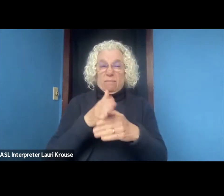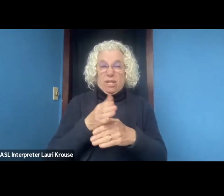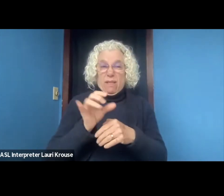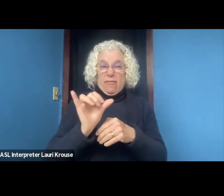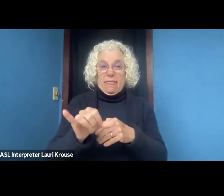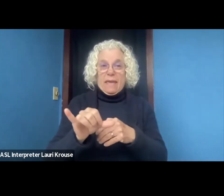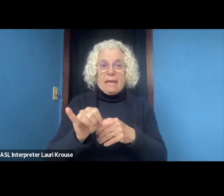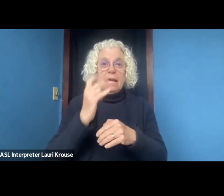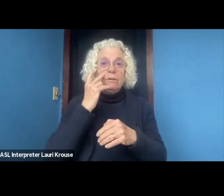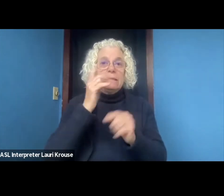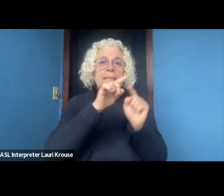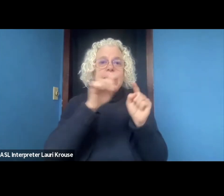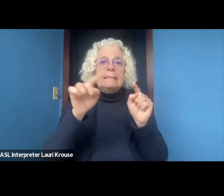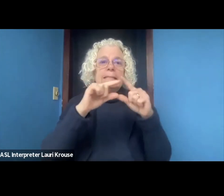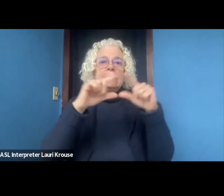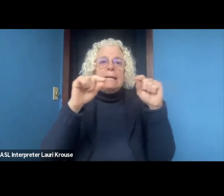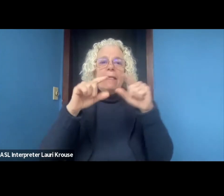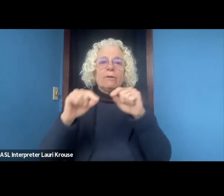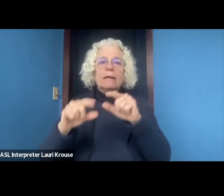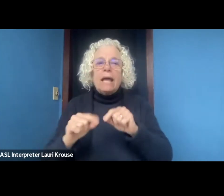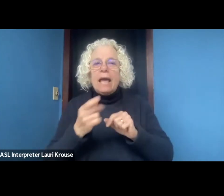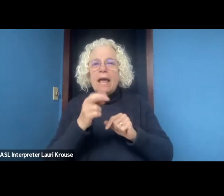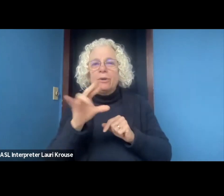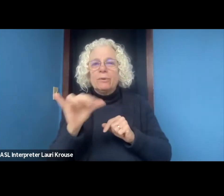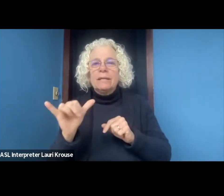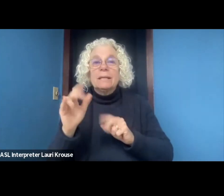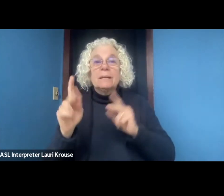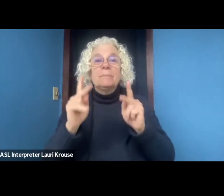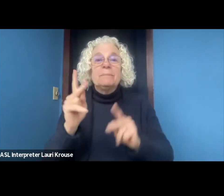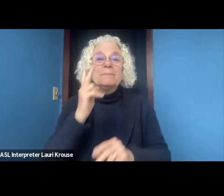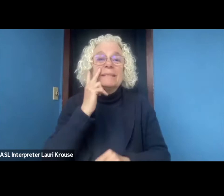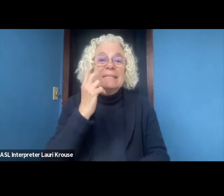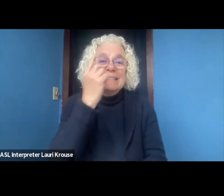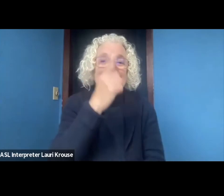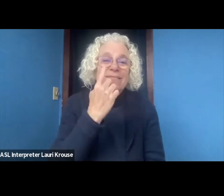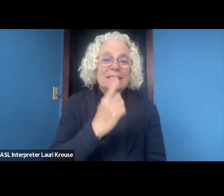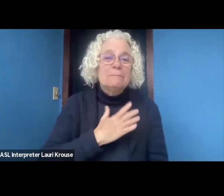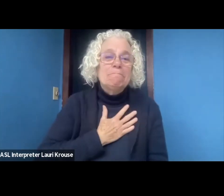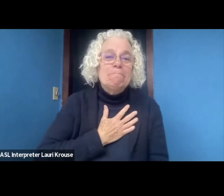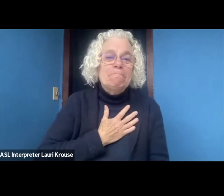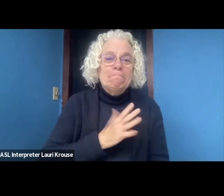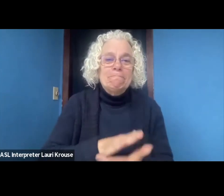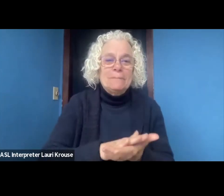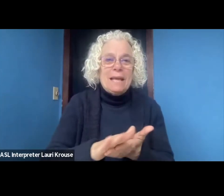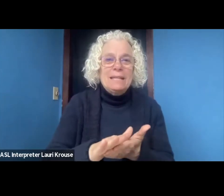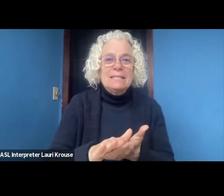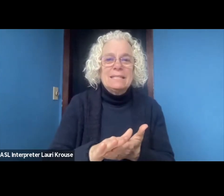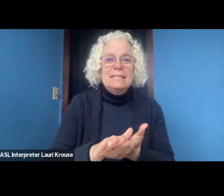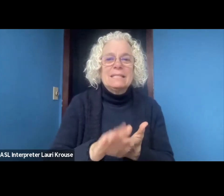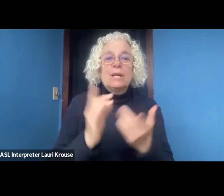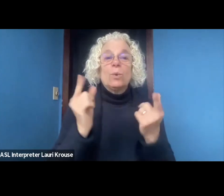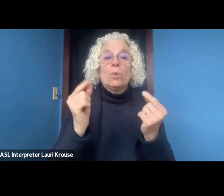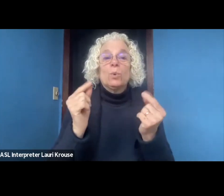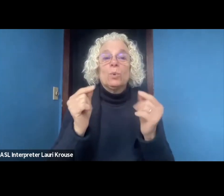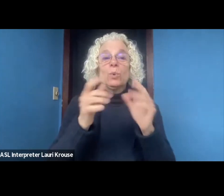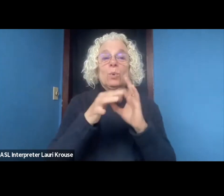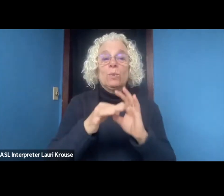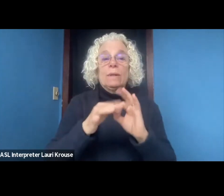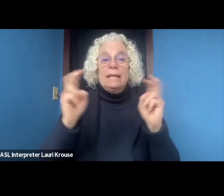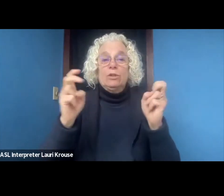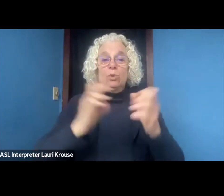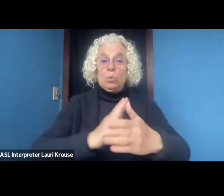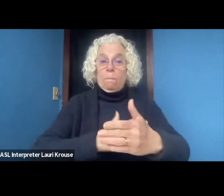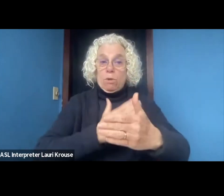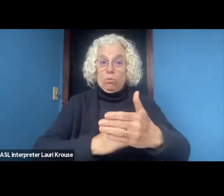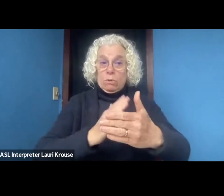those of you who are off camera, it's so wonderful to see familiar faces. We're going to go to the music activity portion. And I